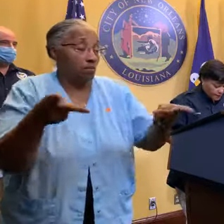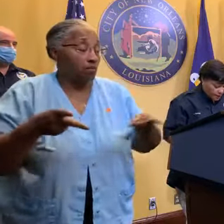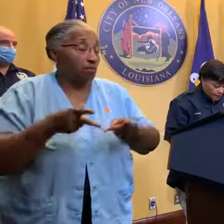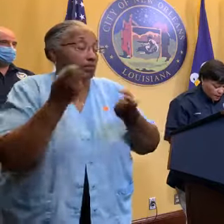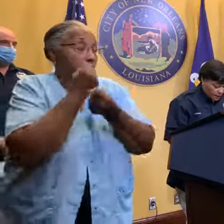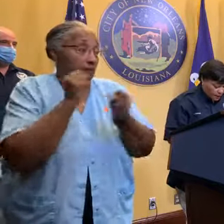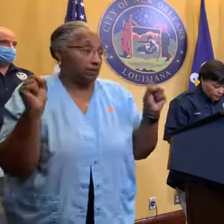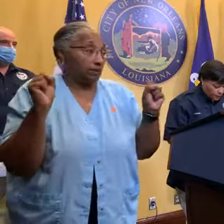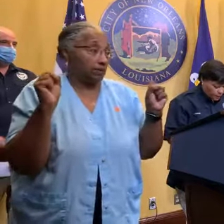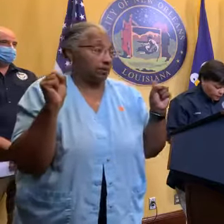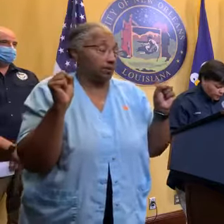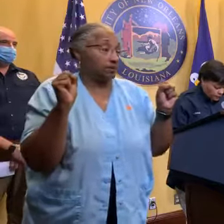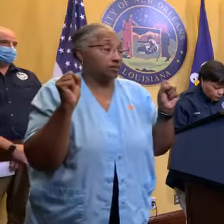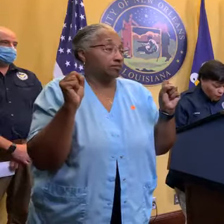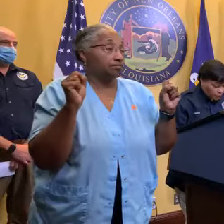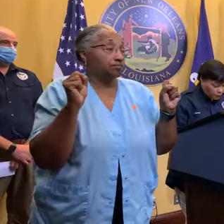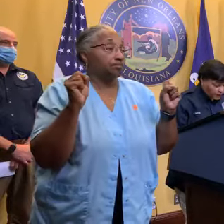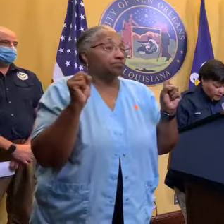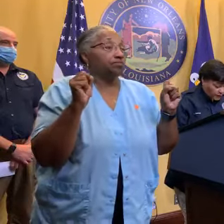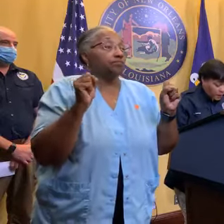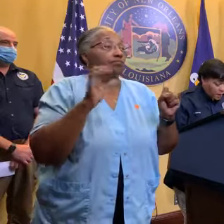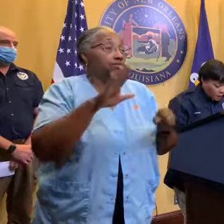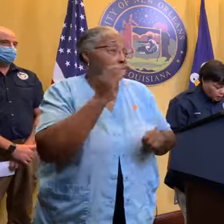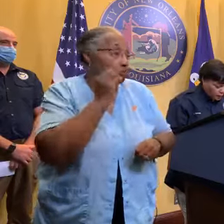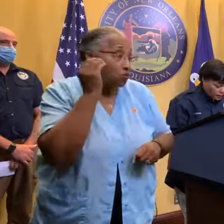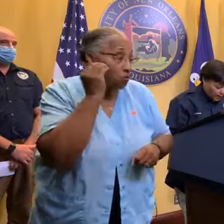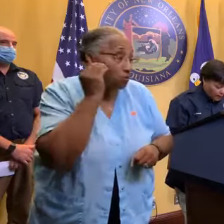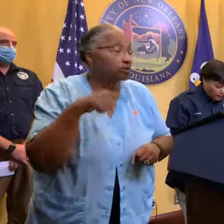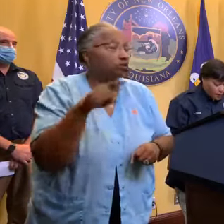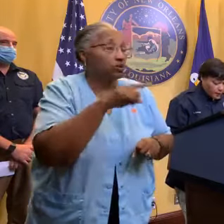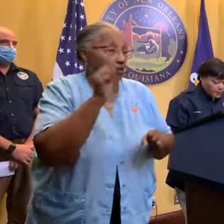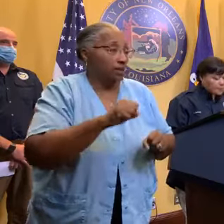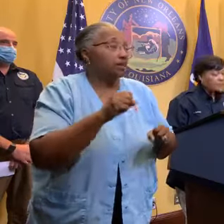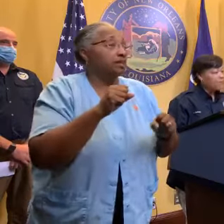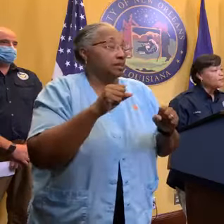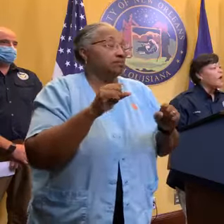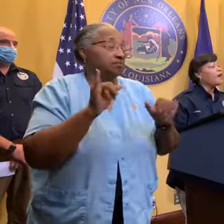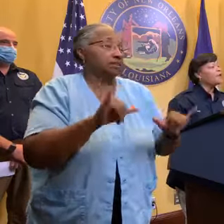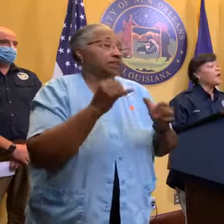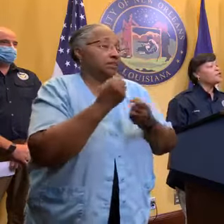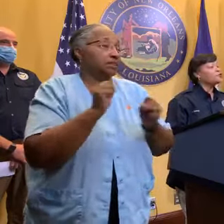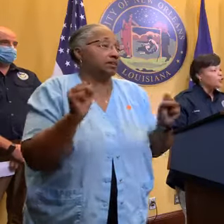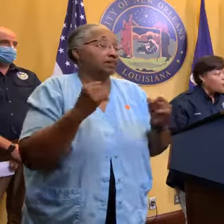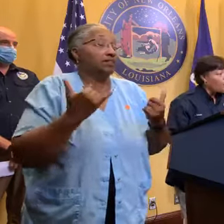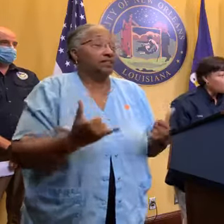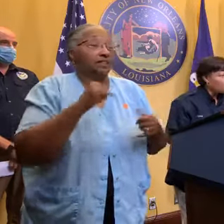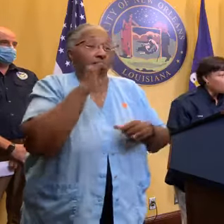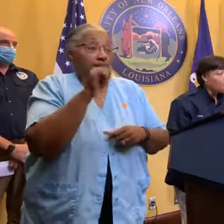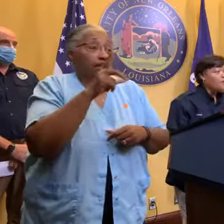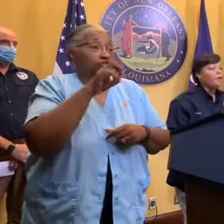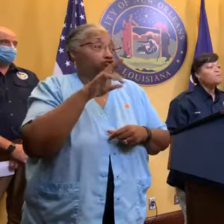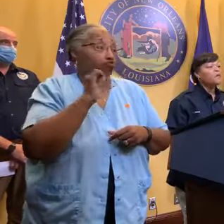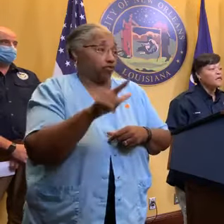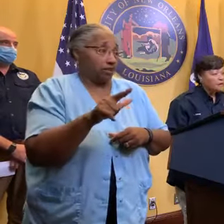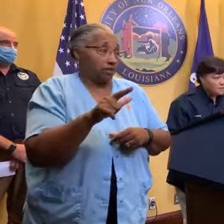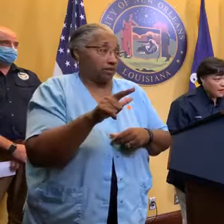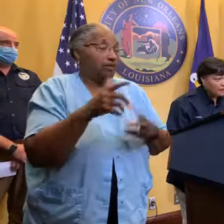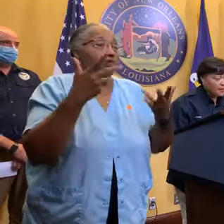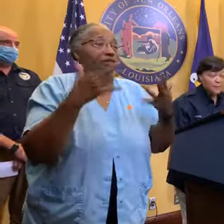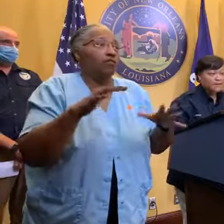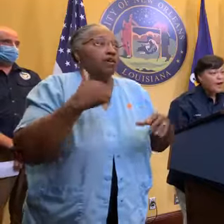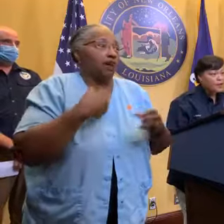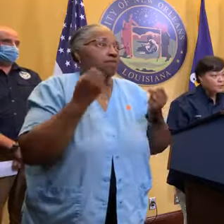places of living quarters so they can hunker down. This is not a drill. We've had many of